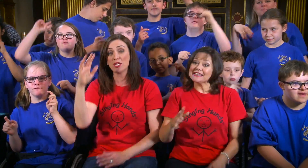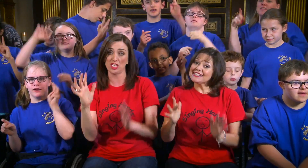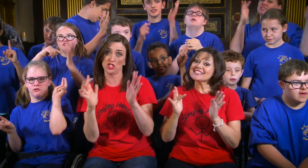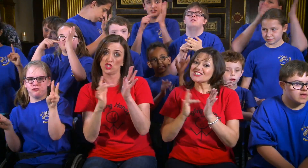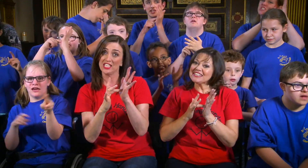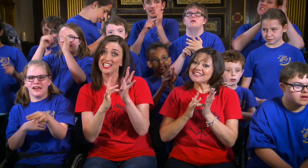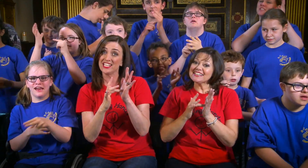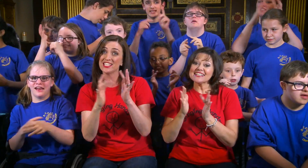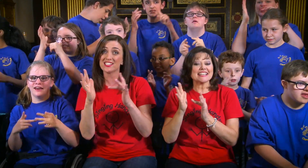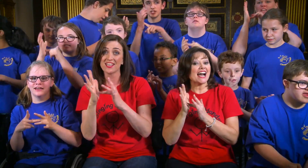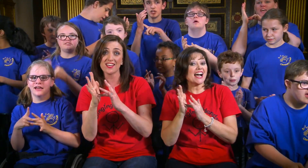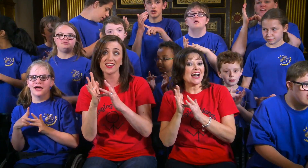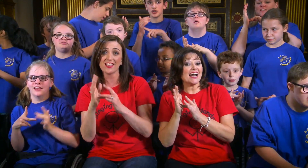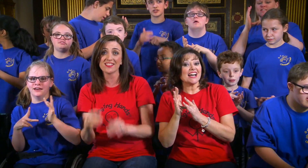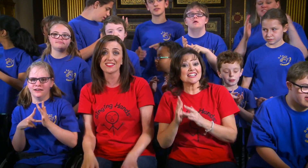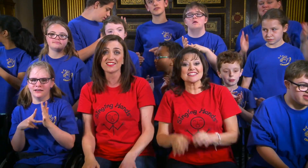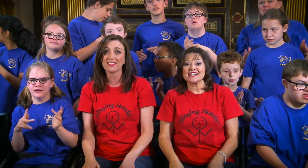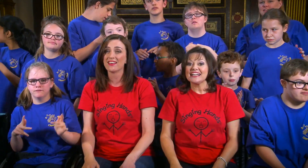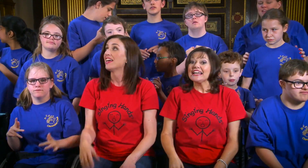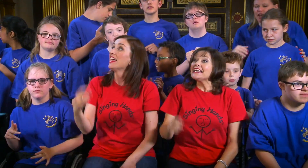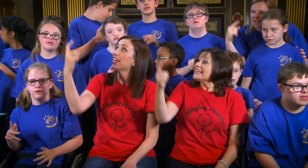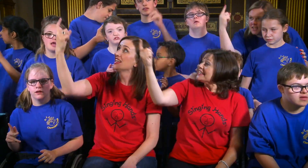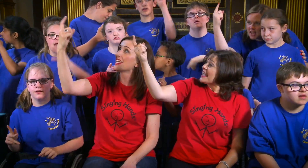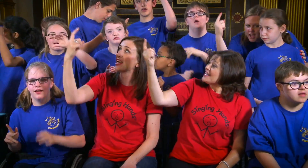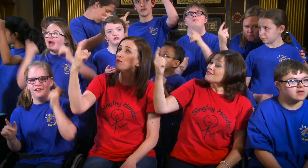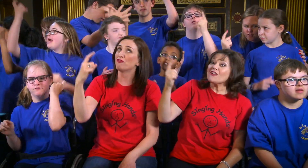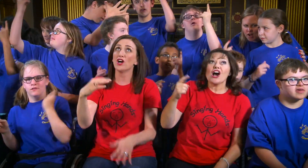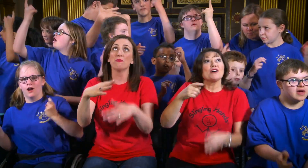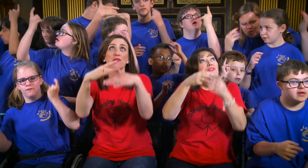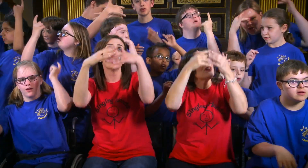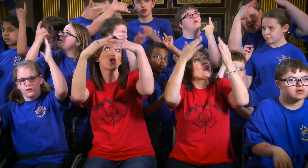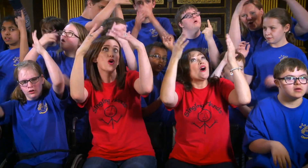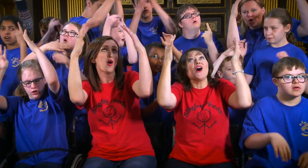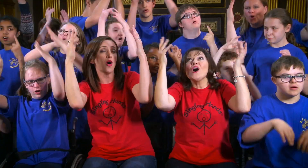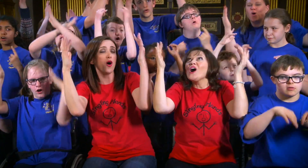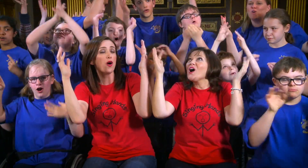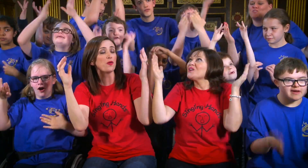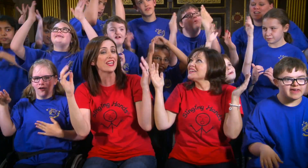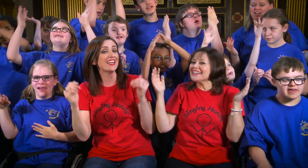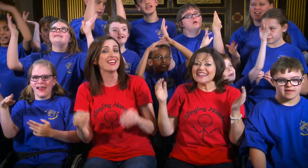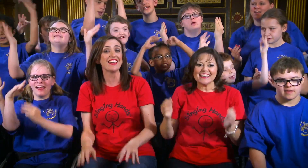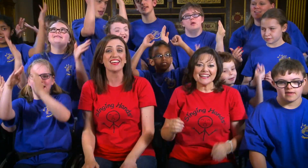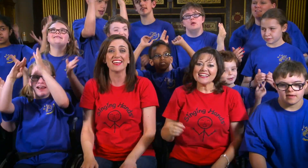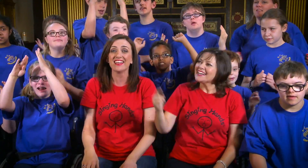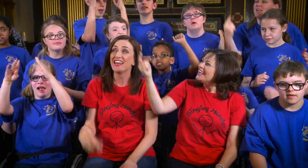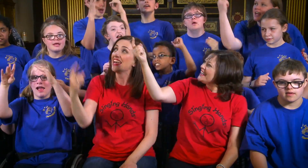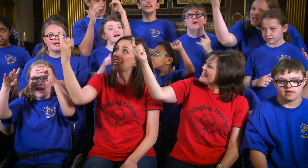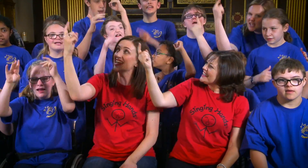is Jesus. He came from the glory. He